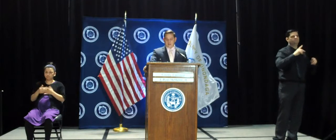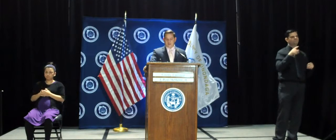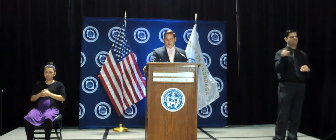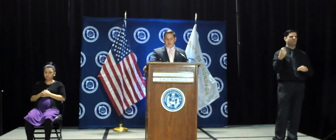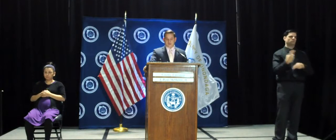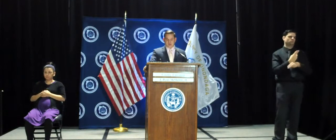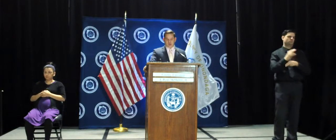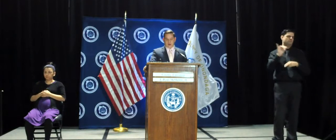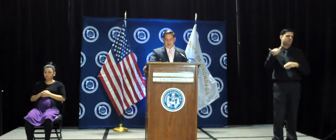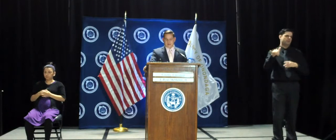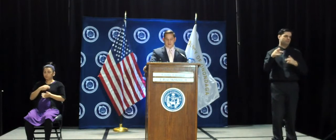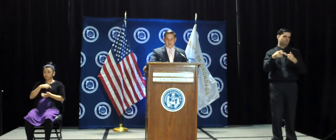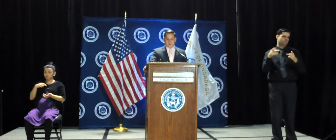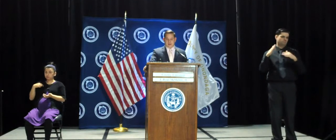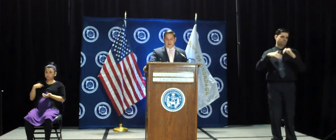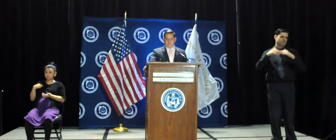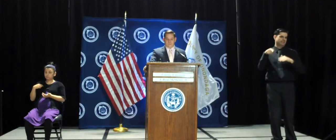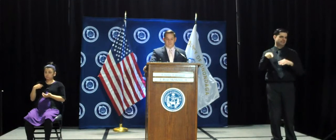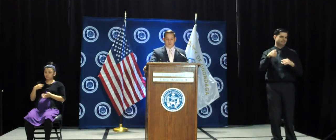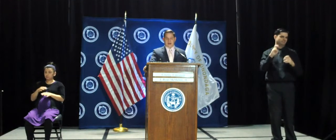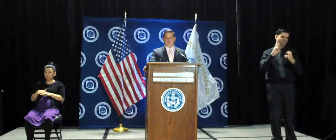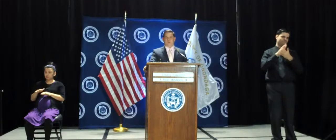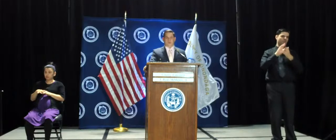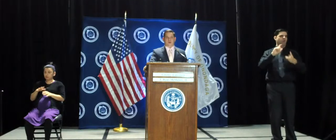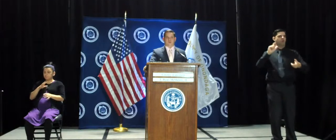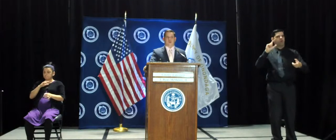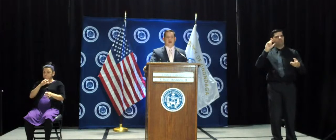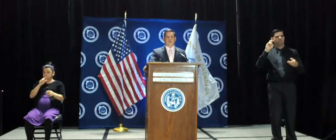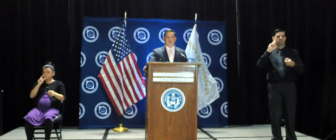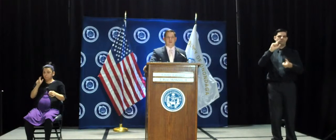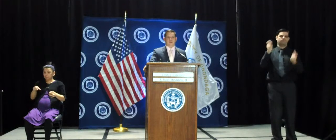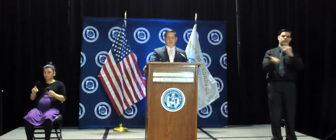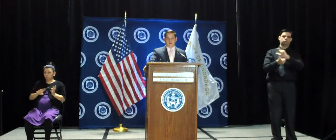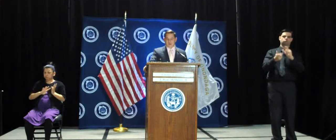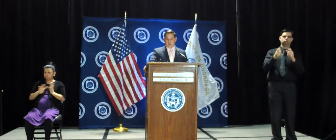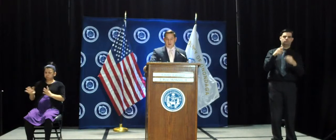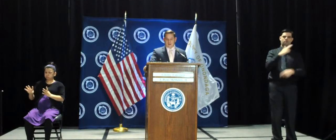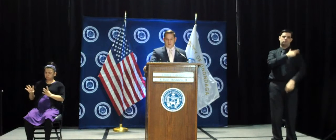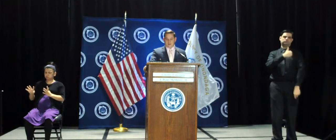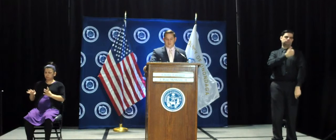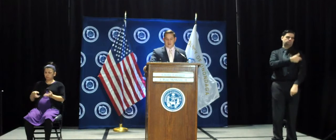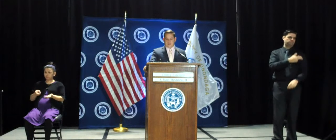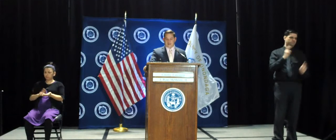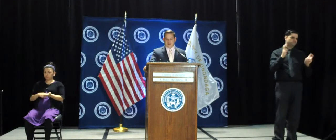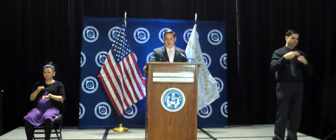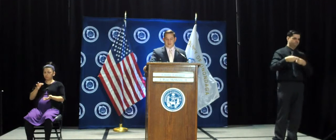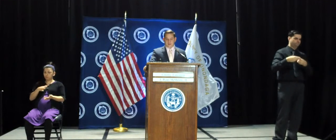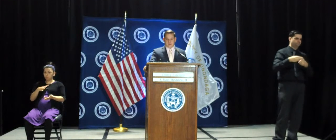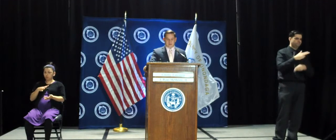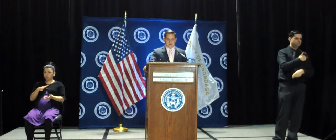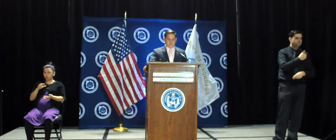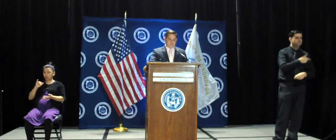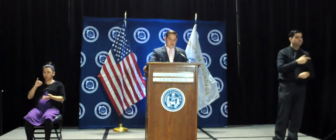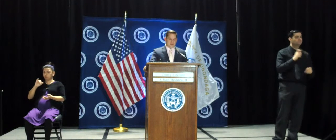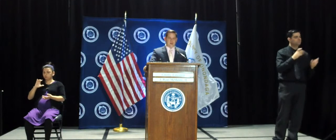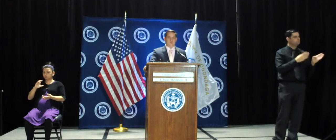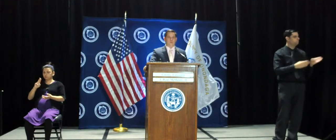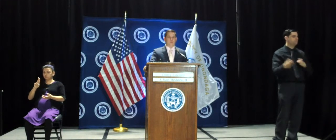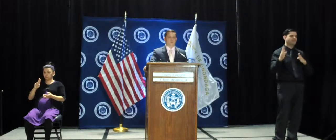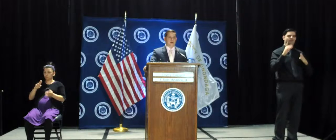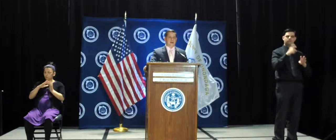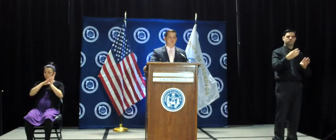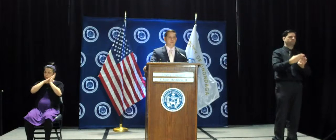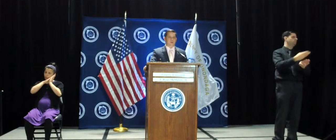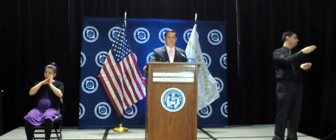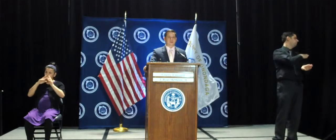Yeah, just because the trends, you have to prepare for that, right? In the event that you got 84